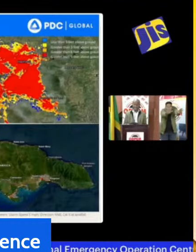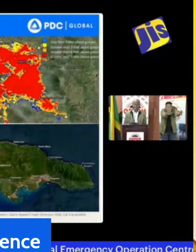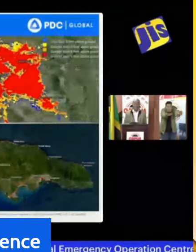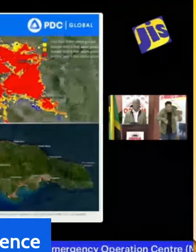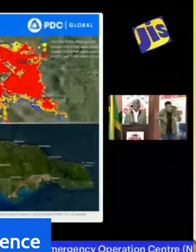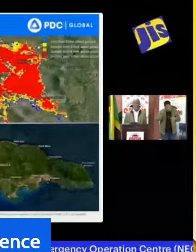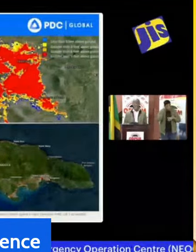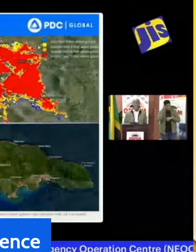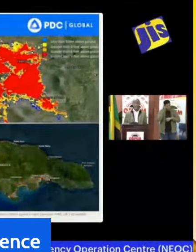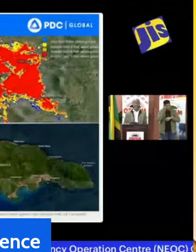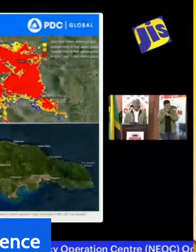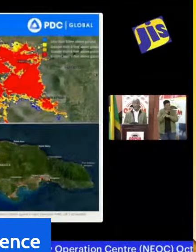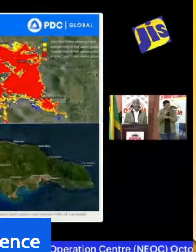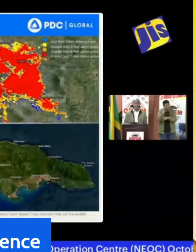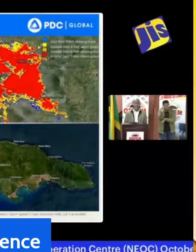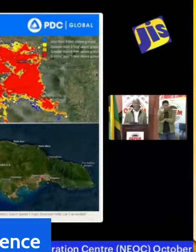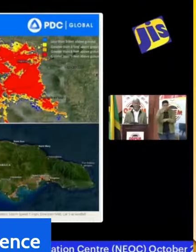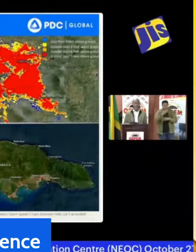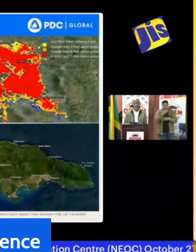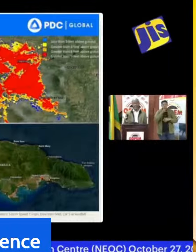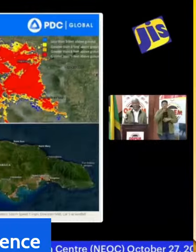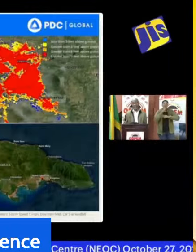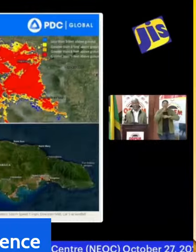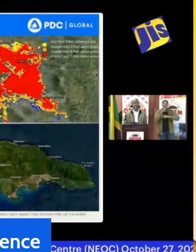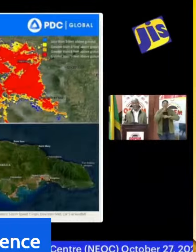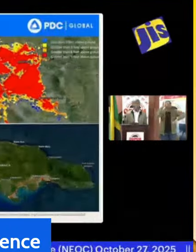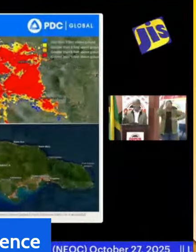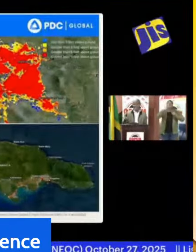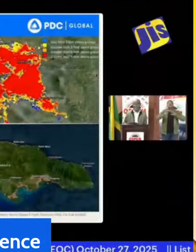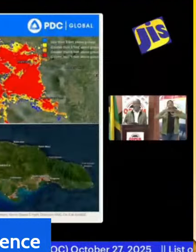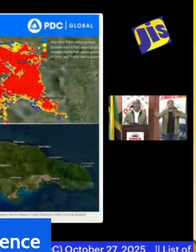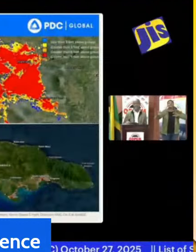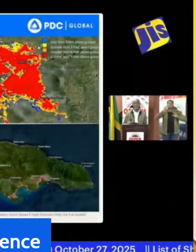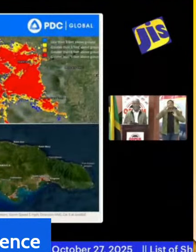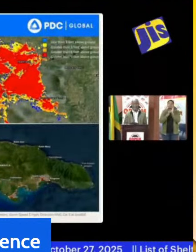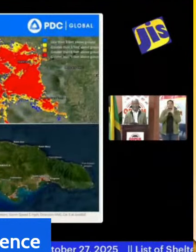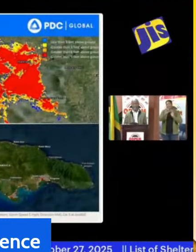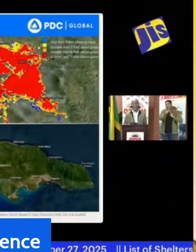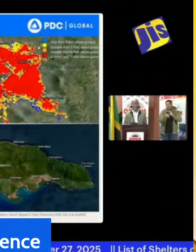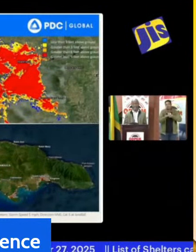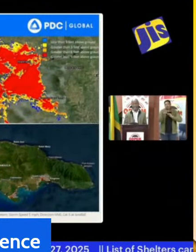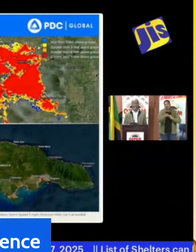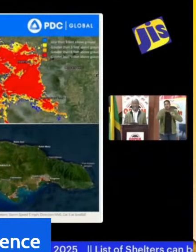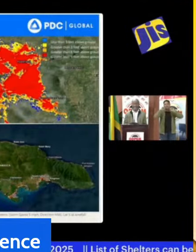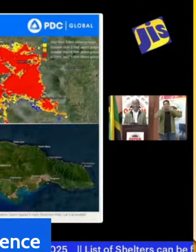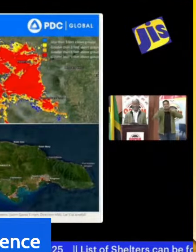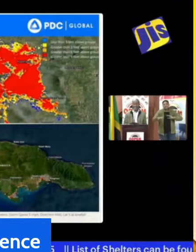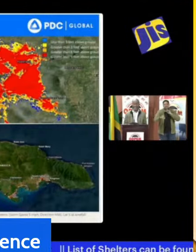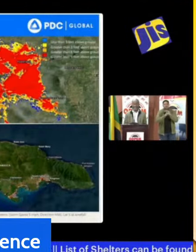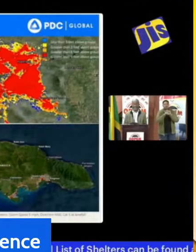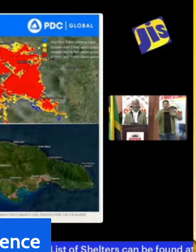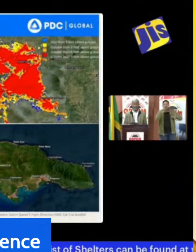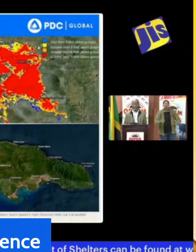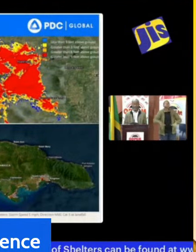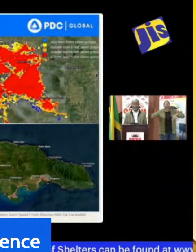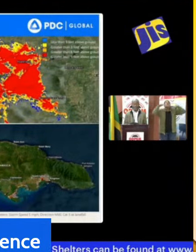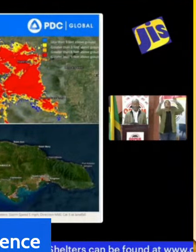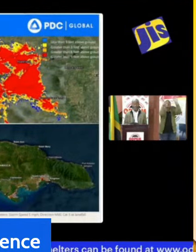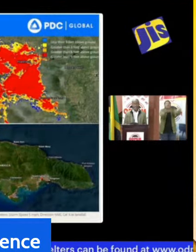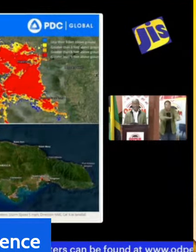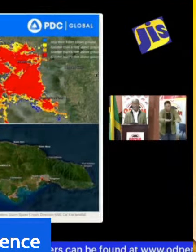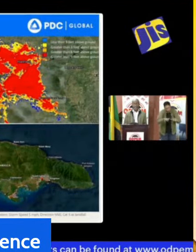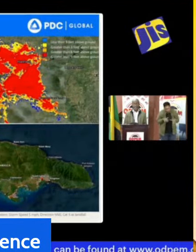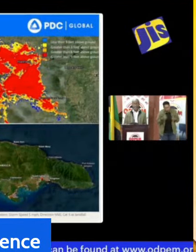St. Elizabeth, where it would be just east of the center of the system as it makes that landfall.